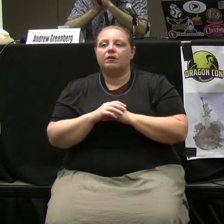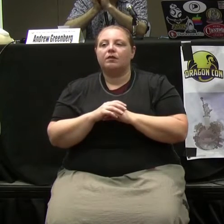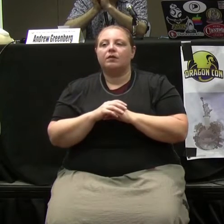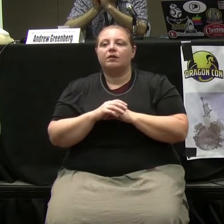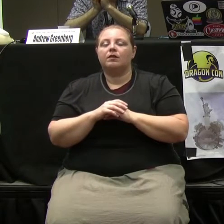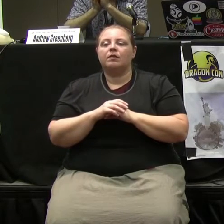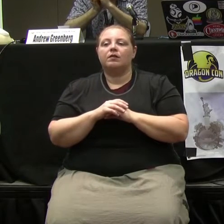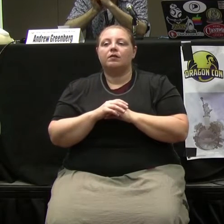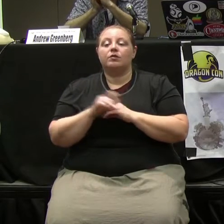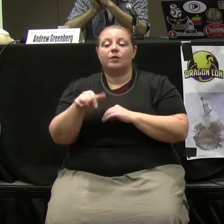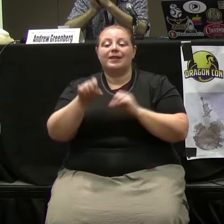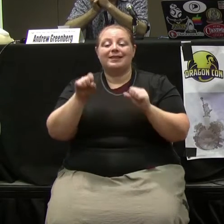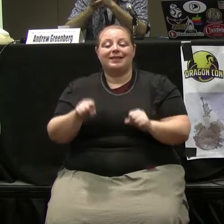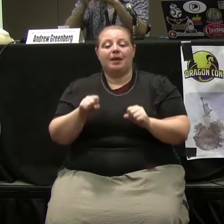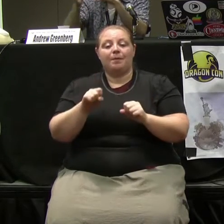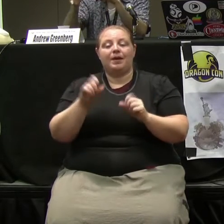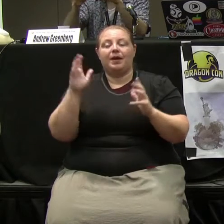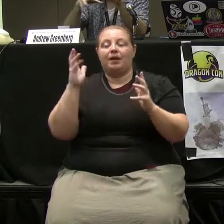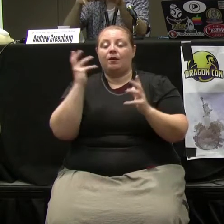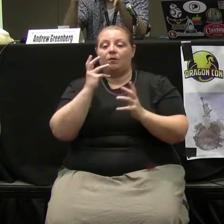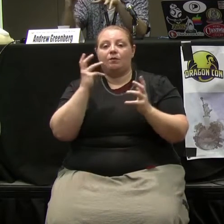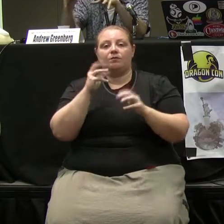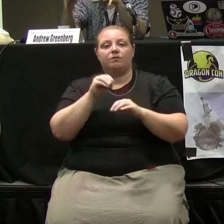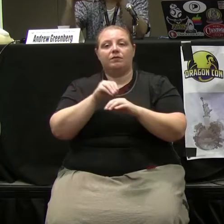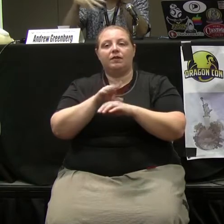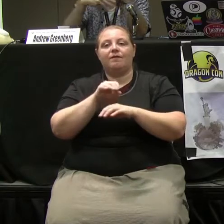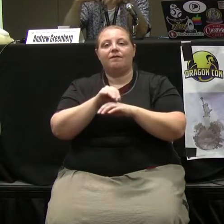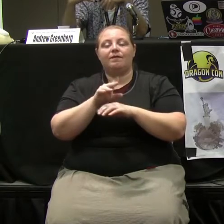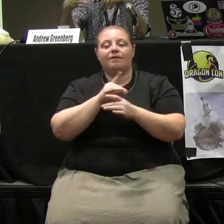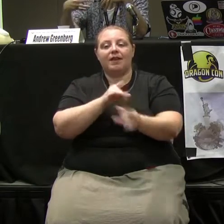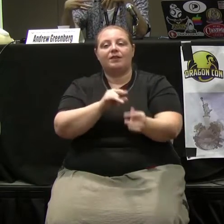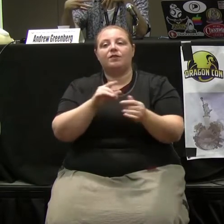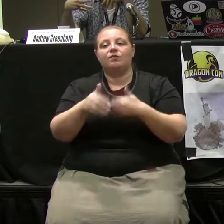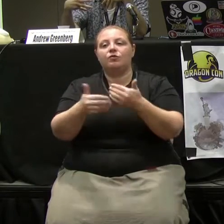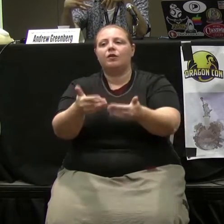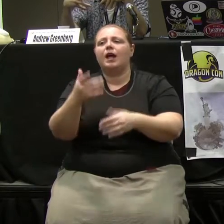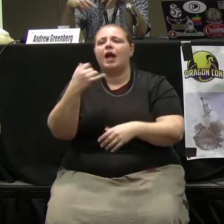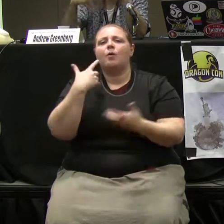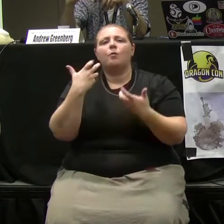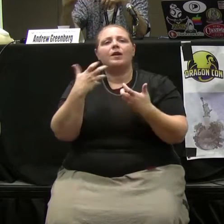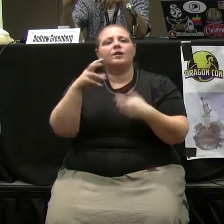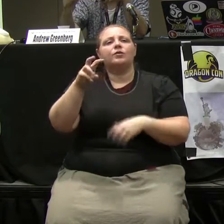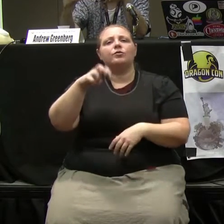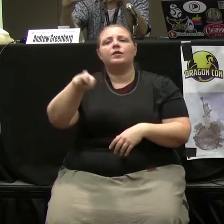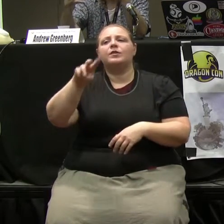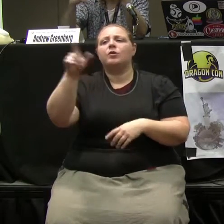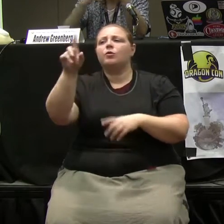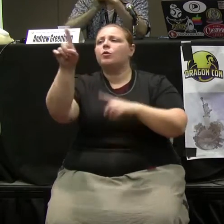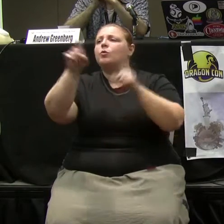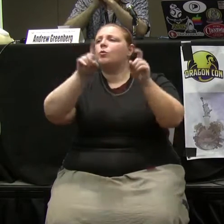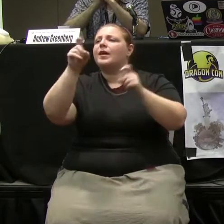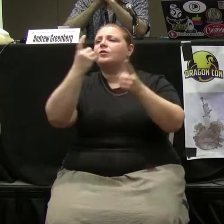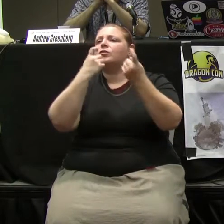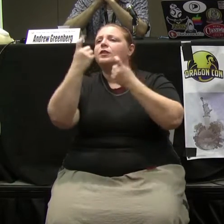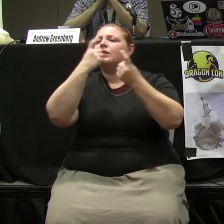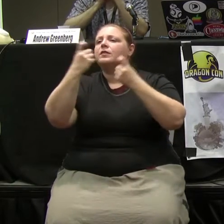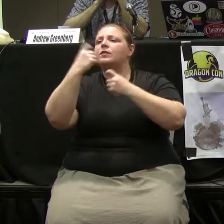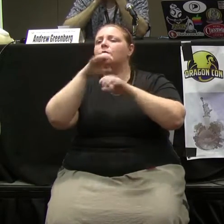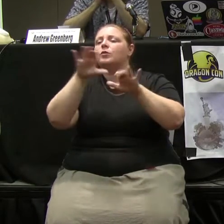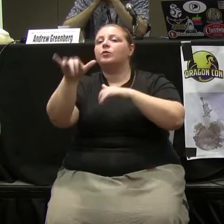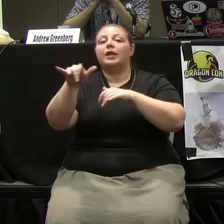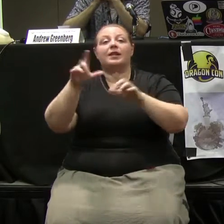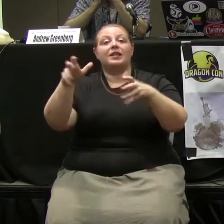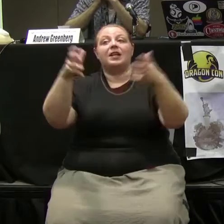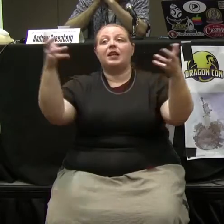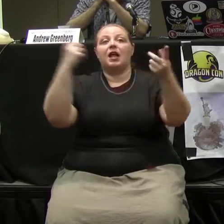an amazingly effective journey. All right, we're starting to see questions. I was going to start transitioning us into the activism 101, so let's grab some questions now and then start moving. That's a lot